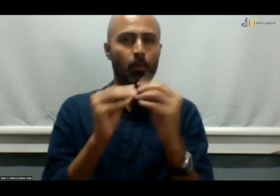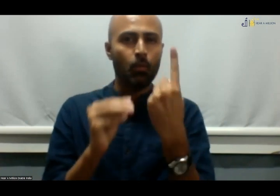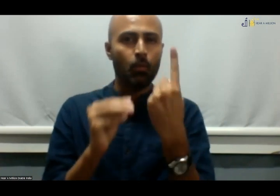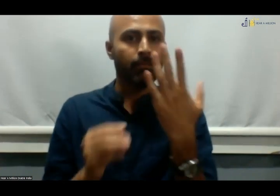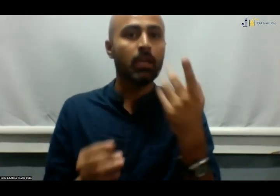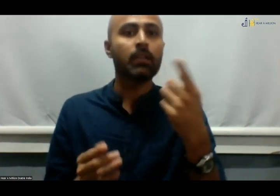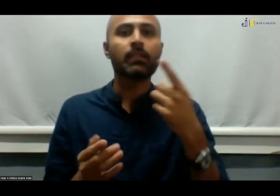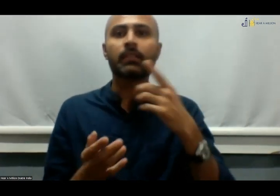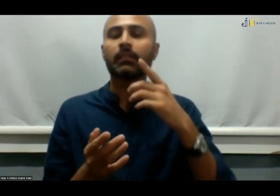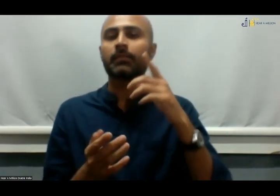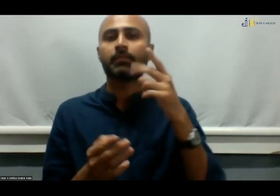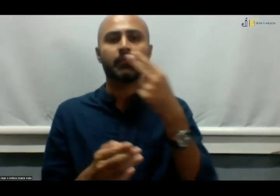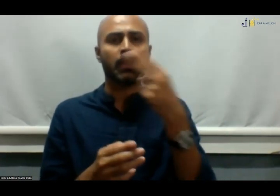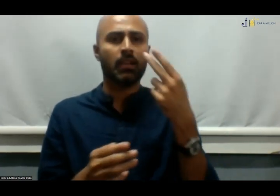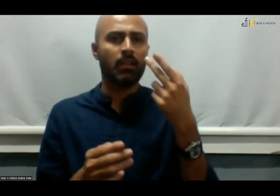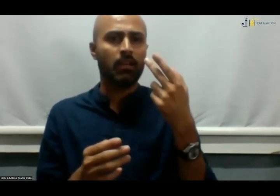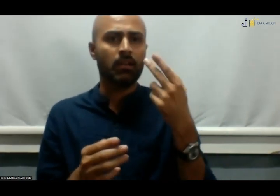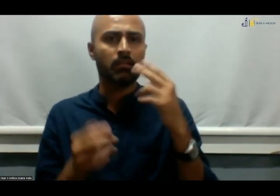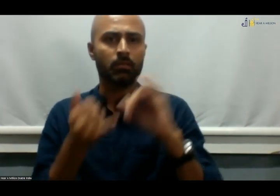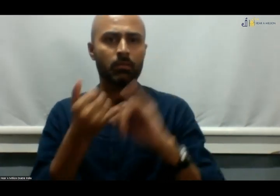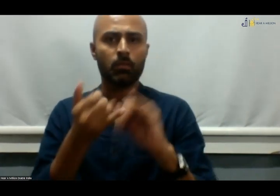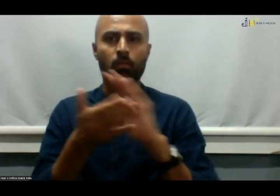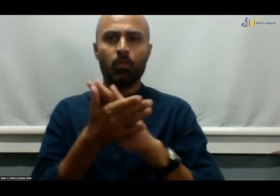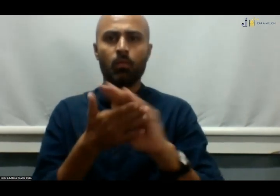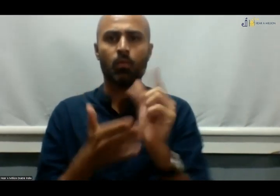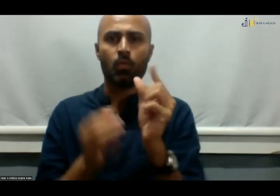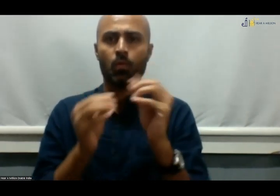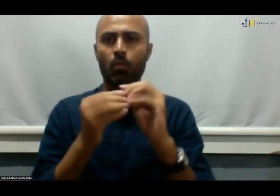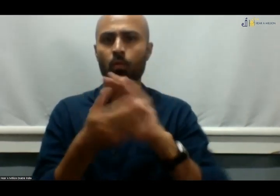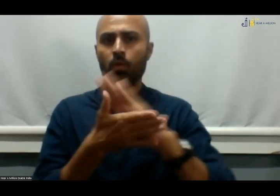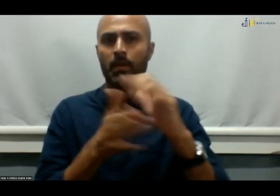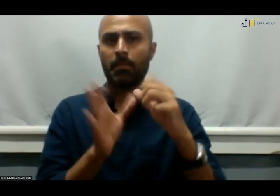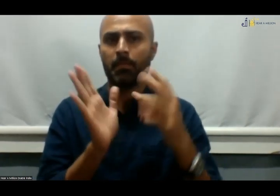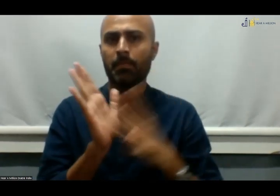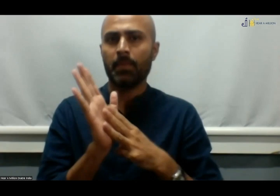So we have one more person here,